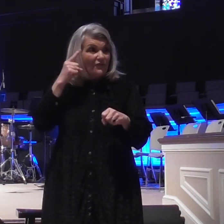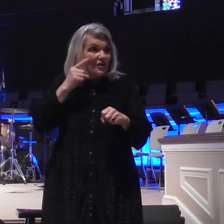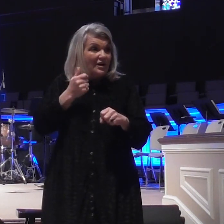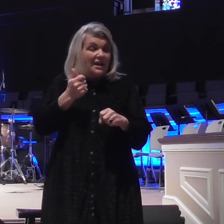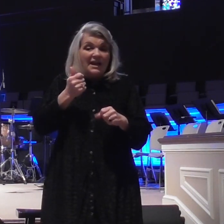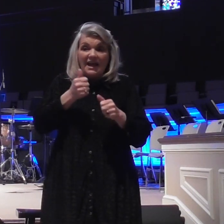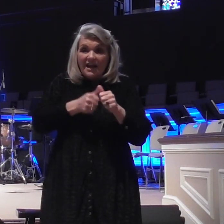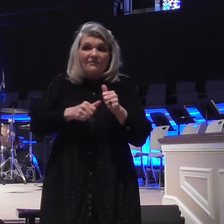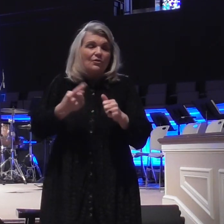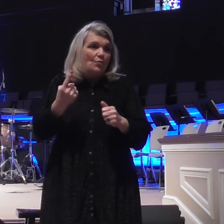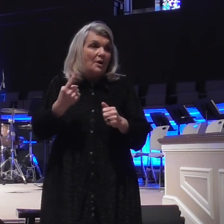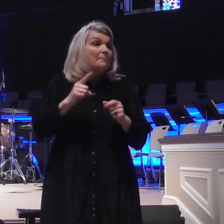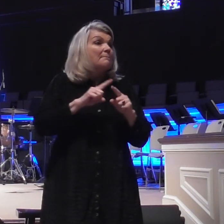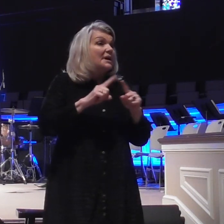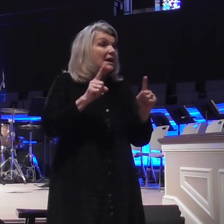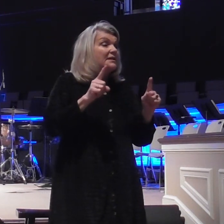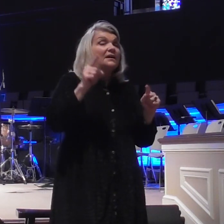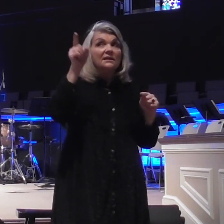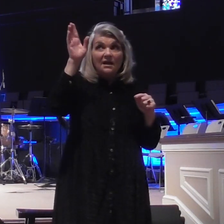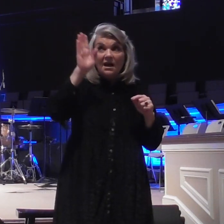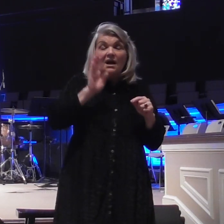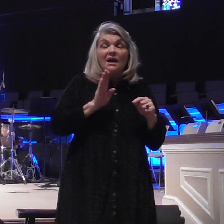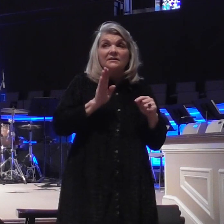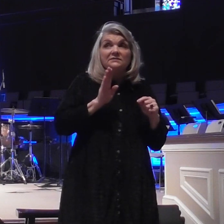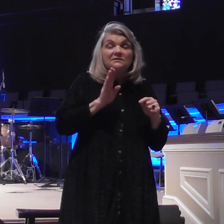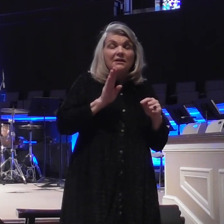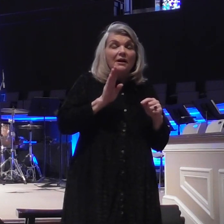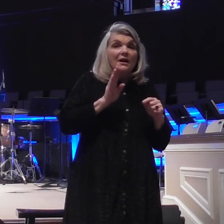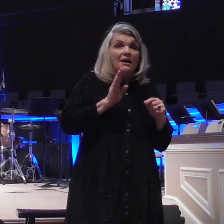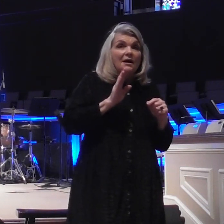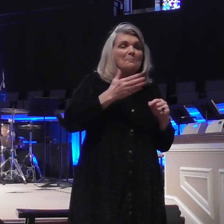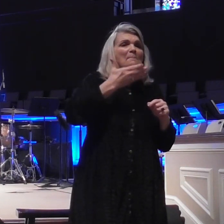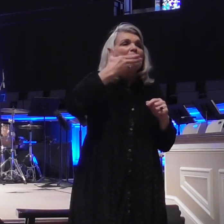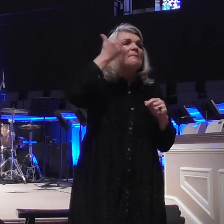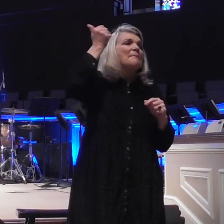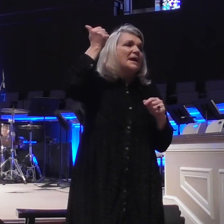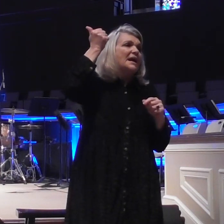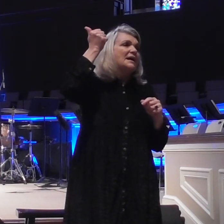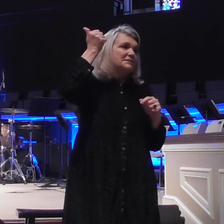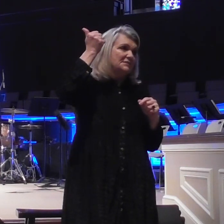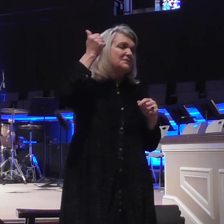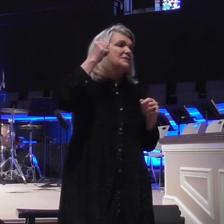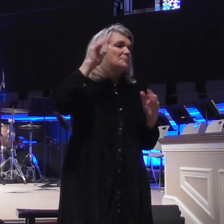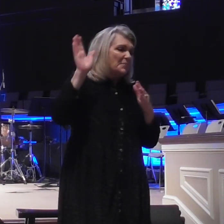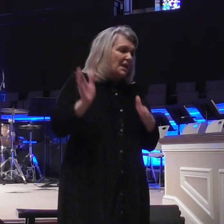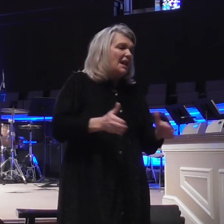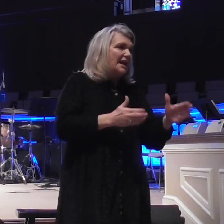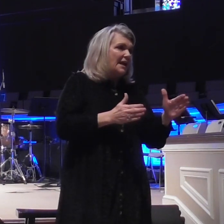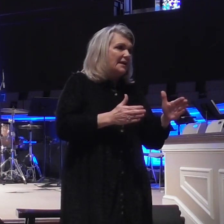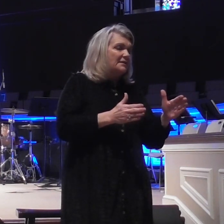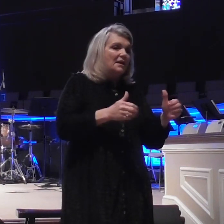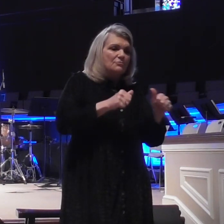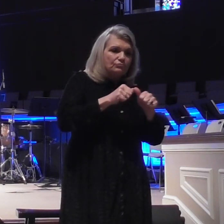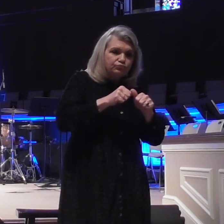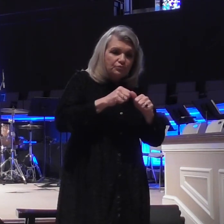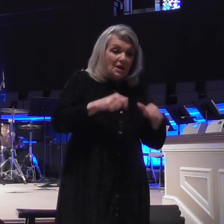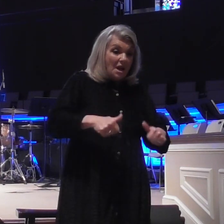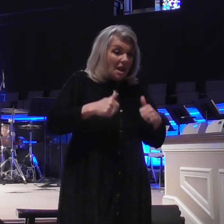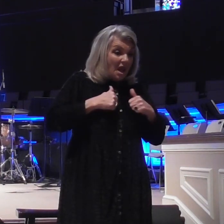for everyone. Is lifelong monogamy. And when you look at people like that, it